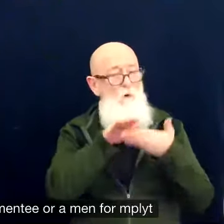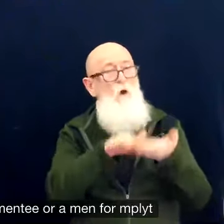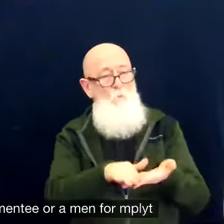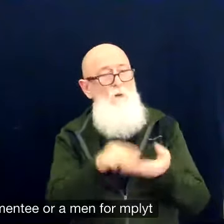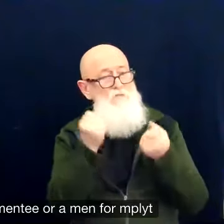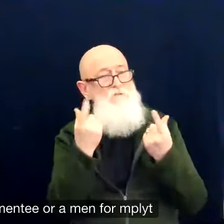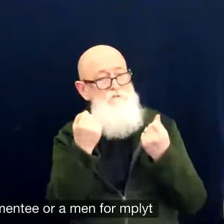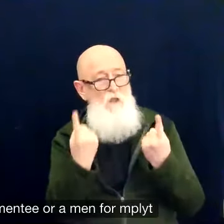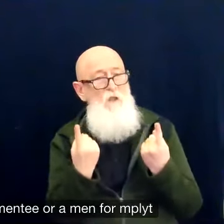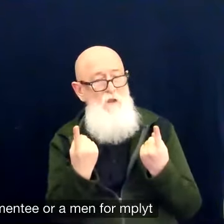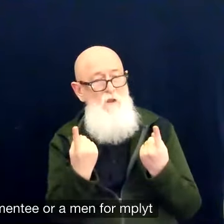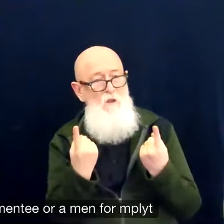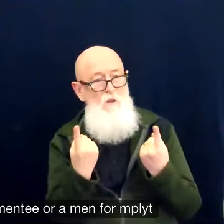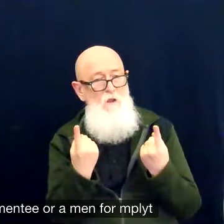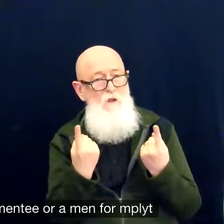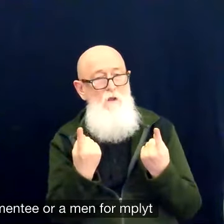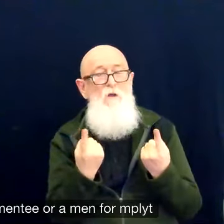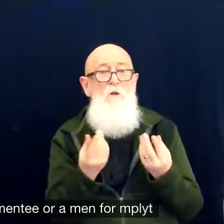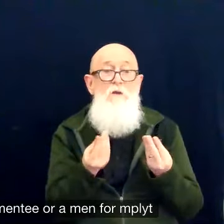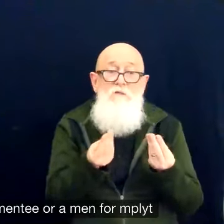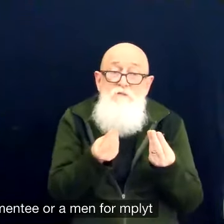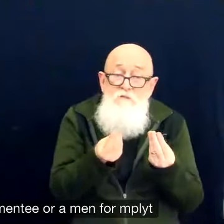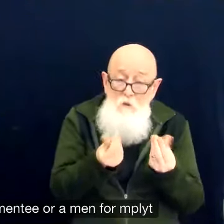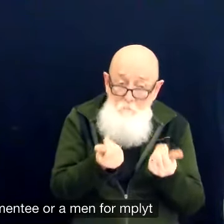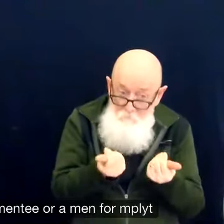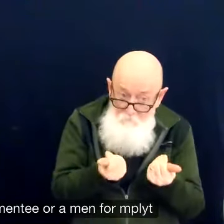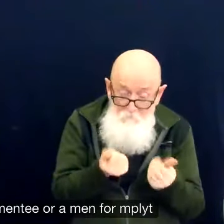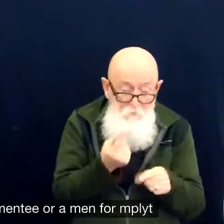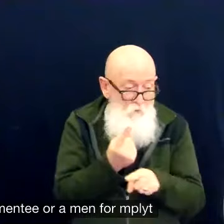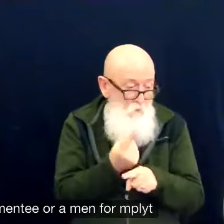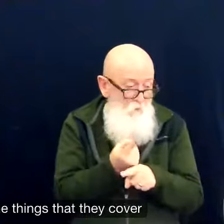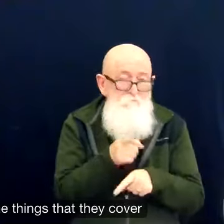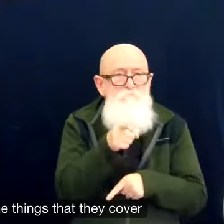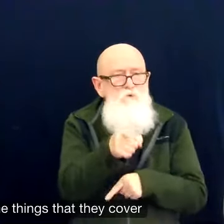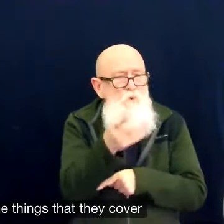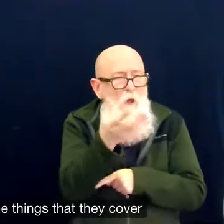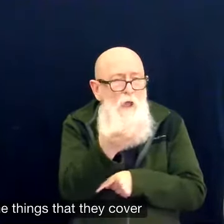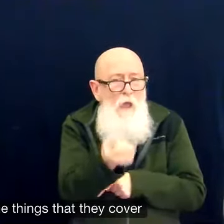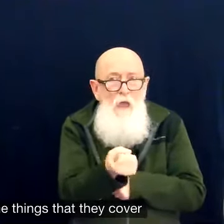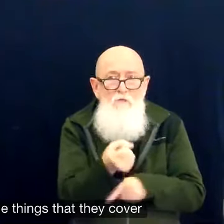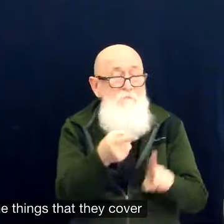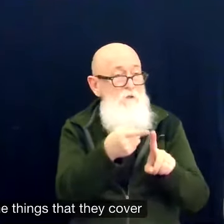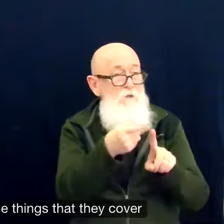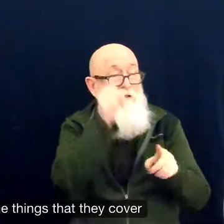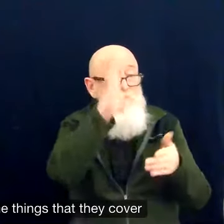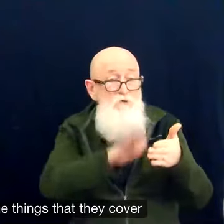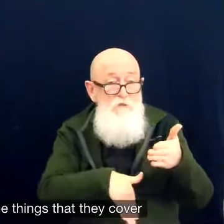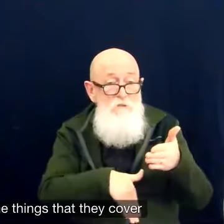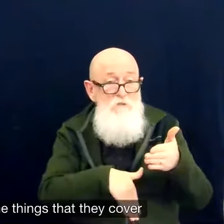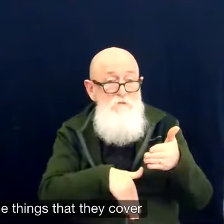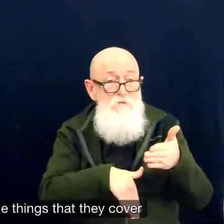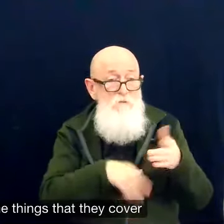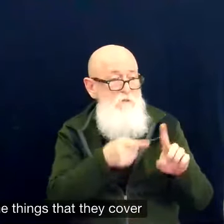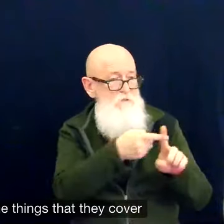Some of the things that they cover are, do you have a certain amount of experience in a